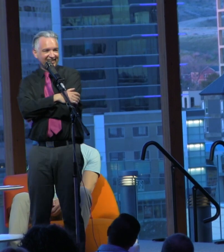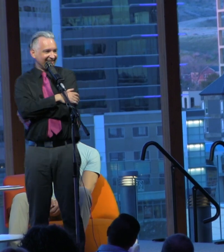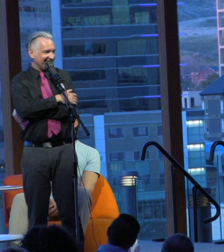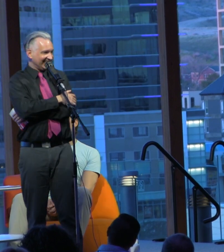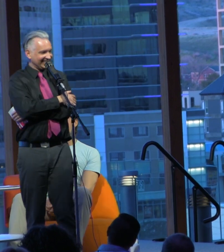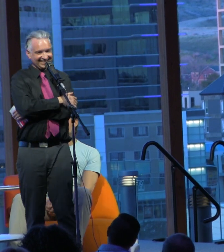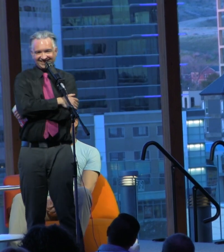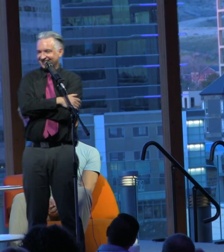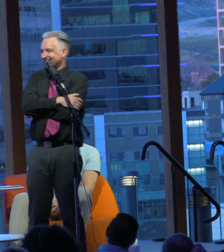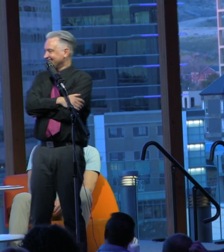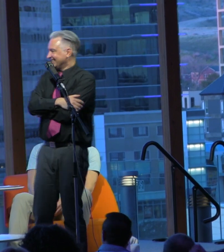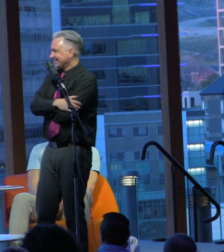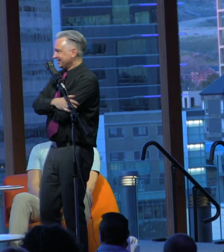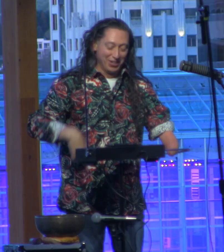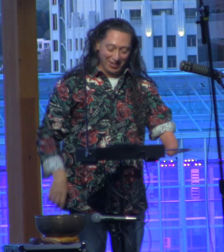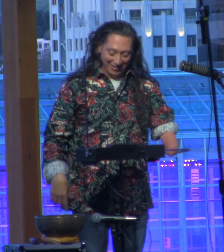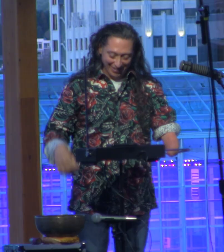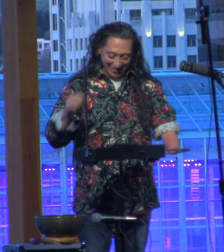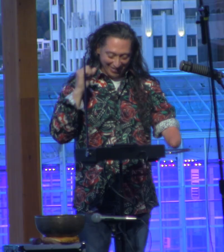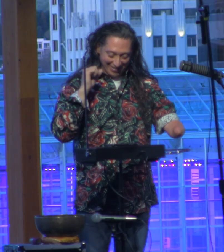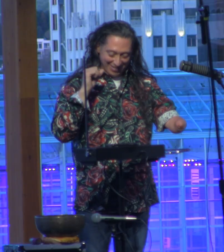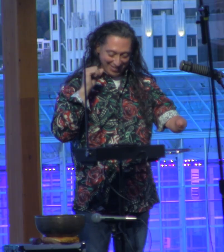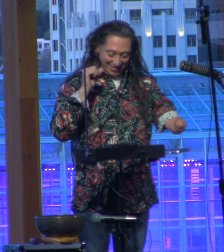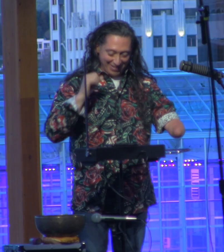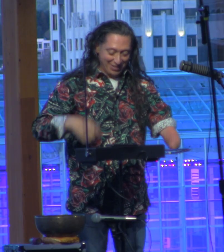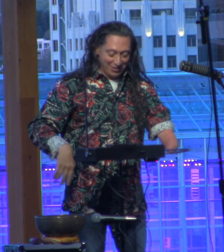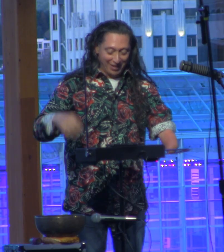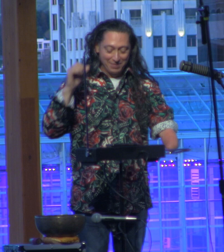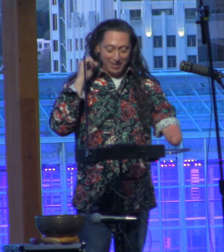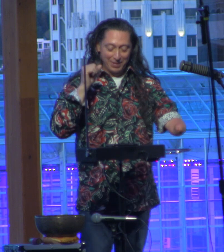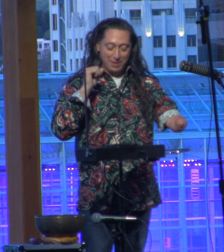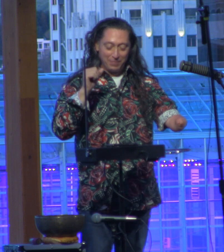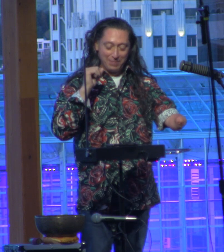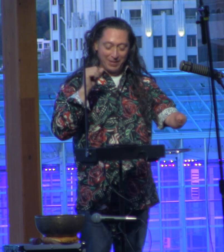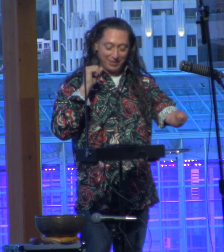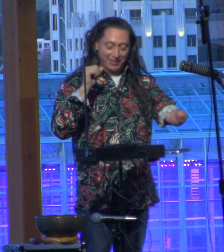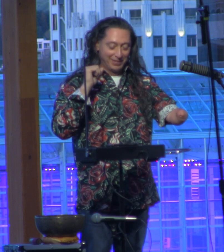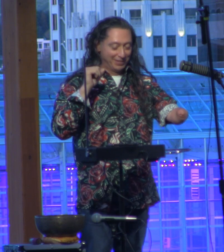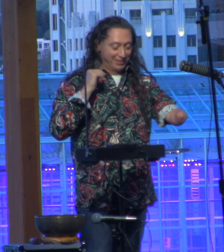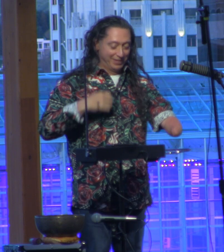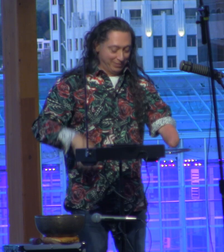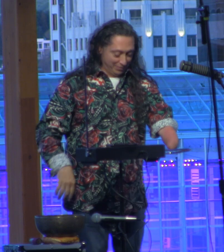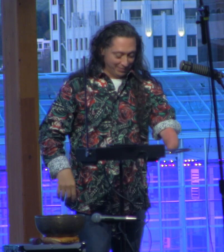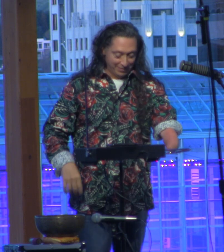Well, wait and see. Yeah, hold on. Okay, let me.